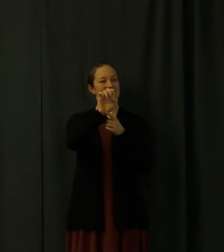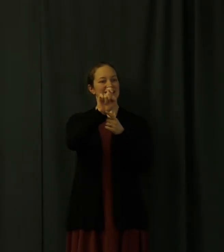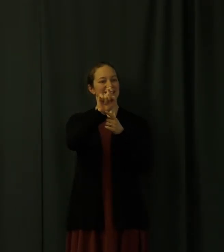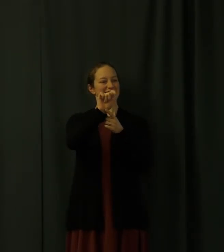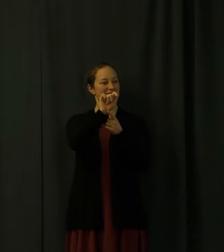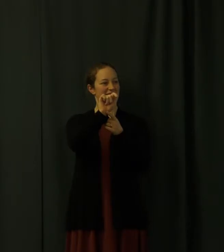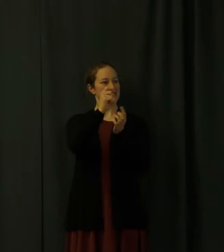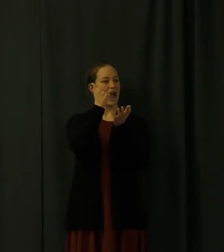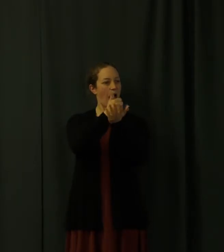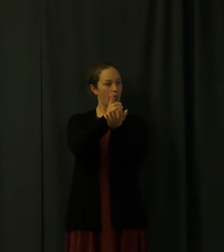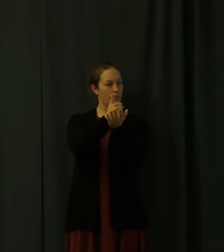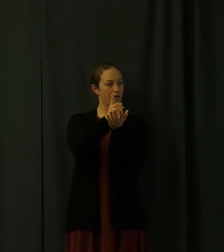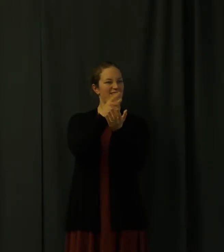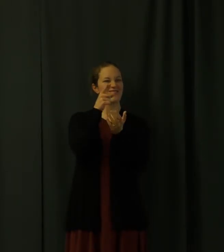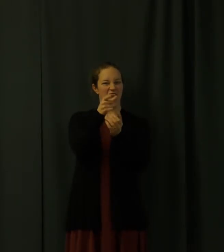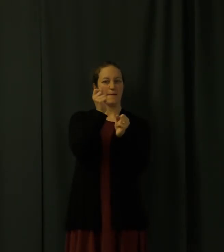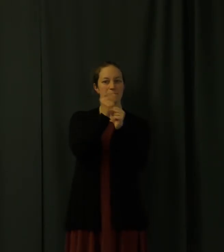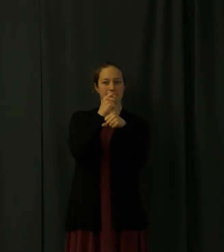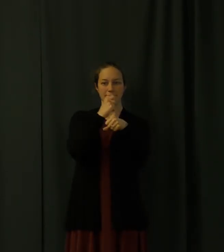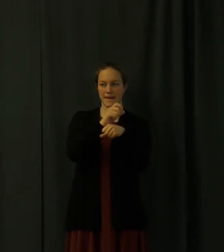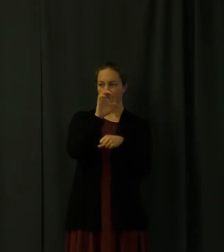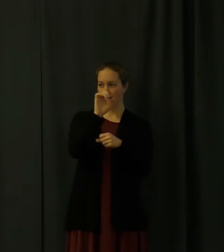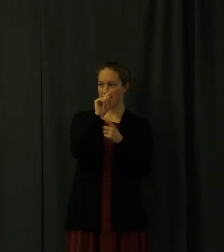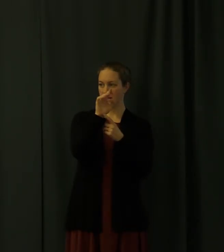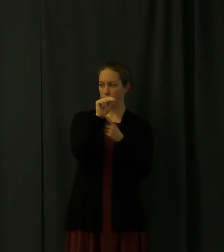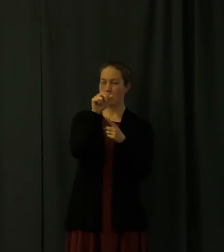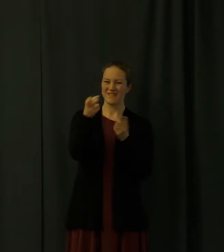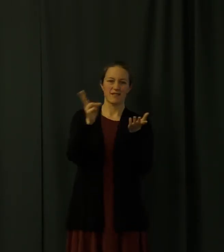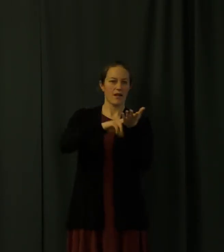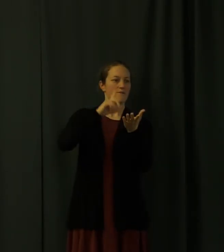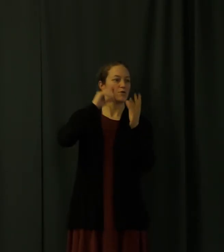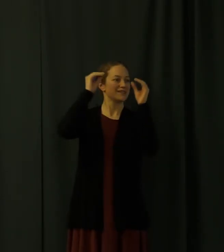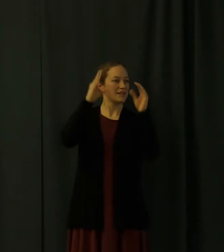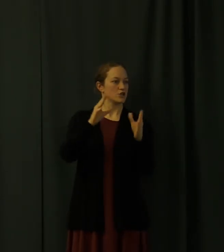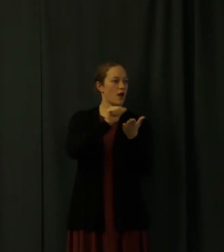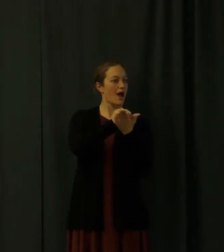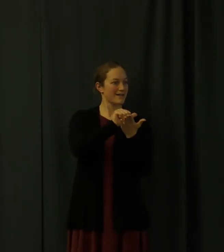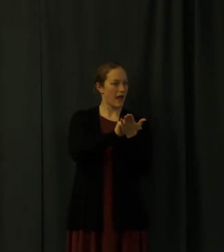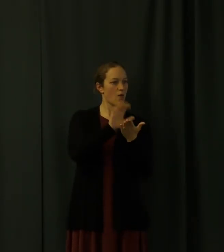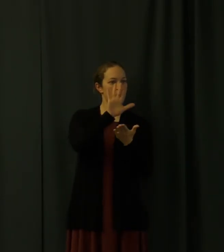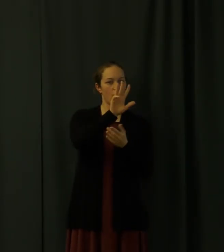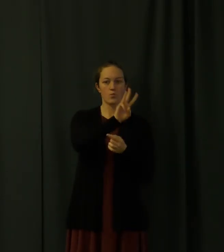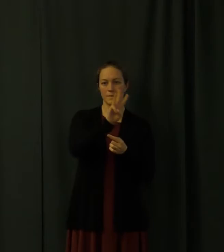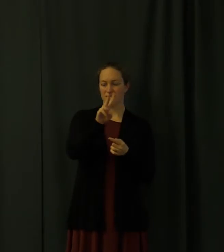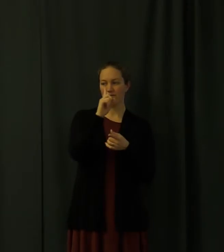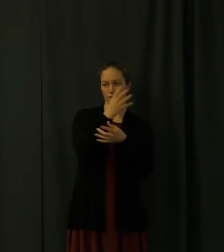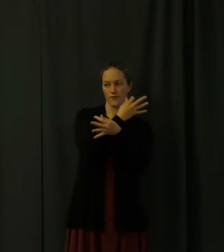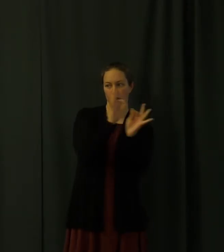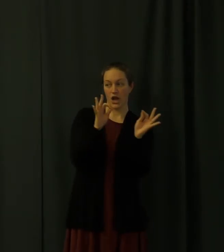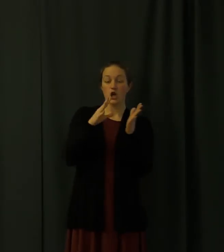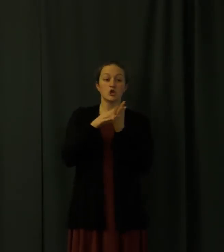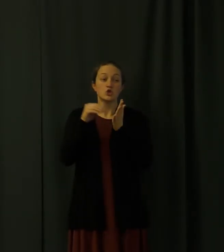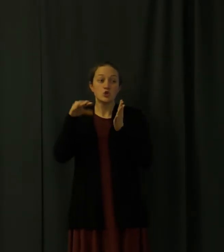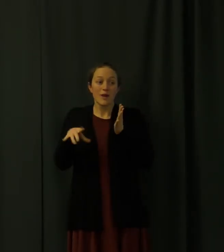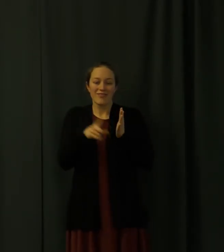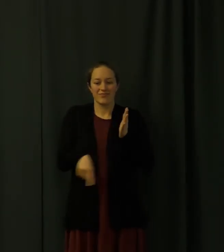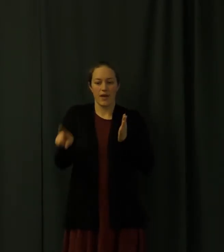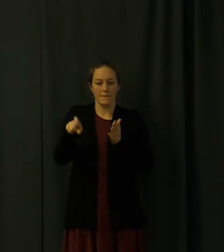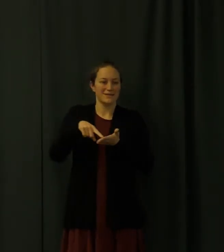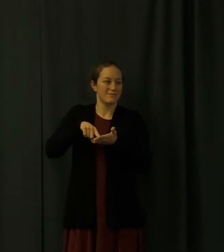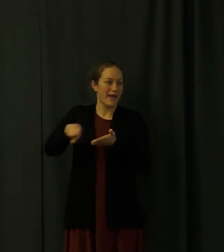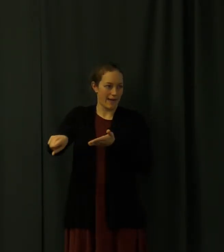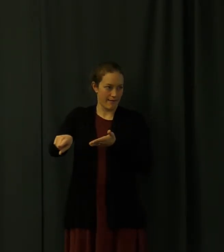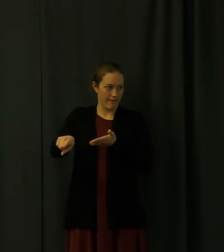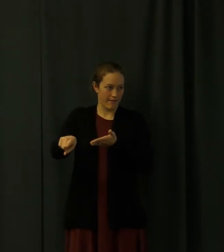they make the extension. You have to sign up for a teacher account on their site for free. Students have to pay for this feature. Some of the